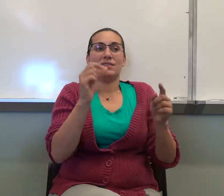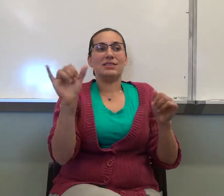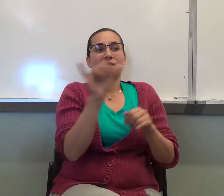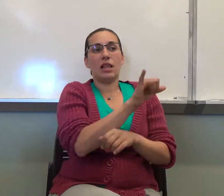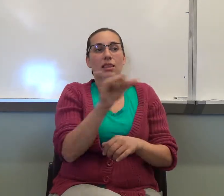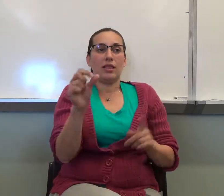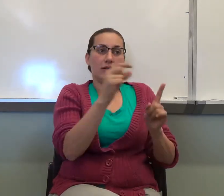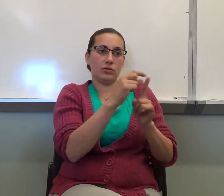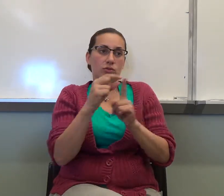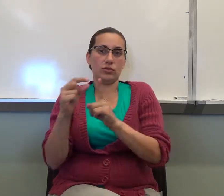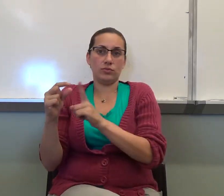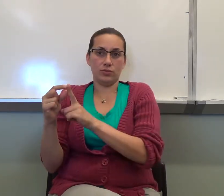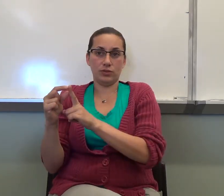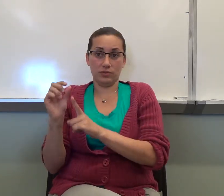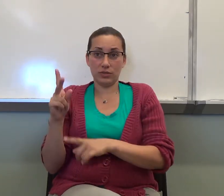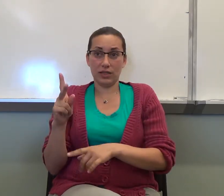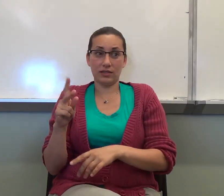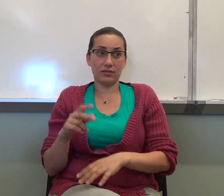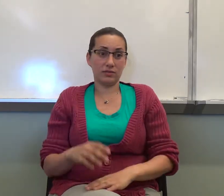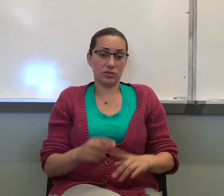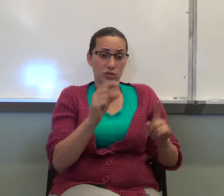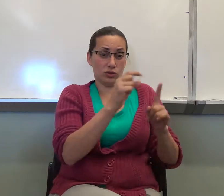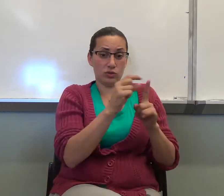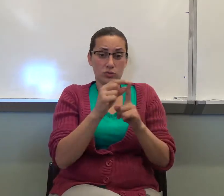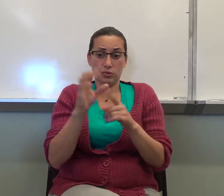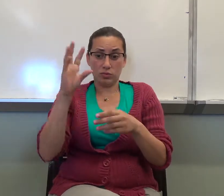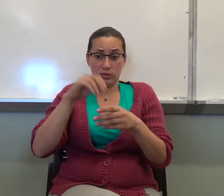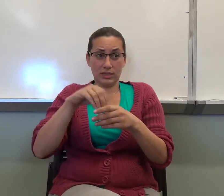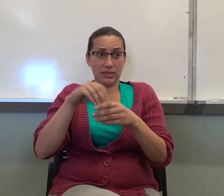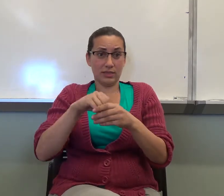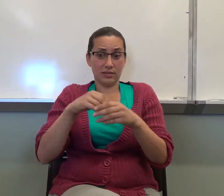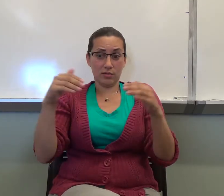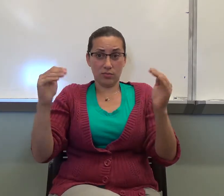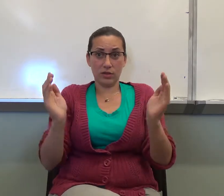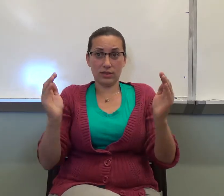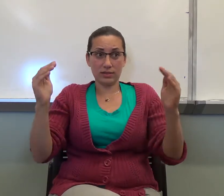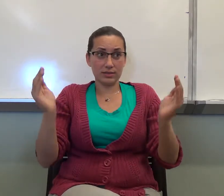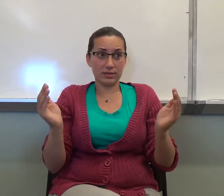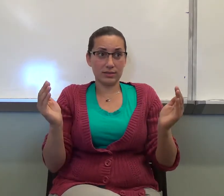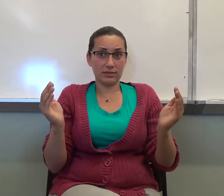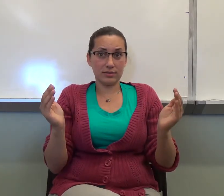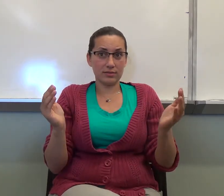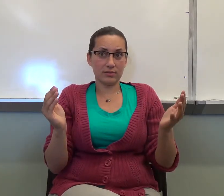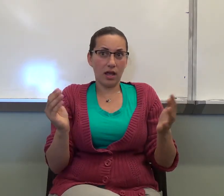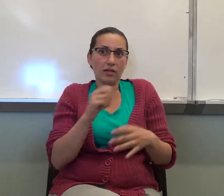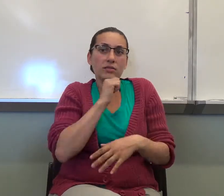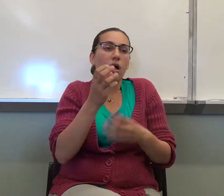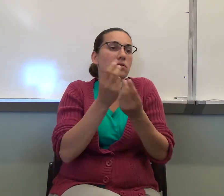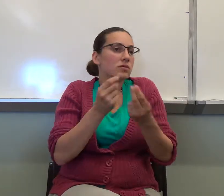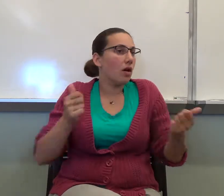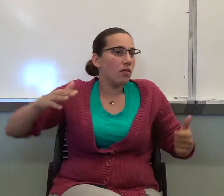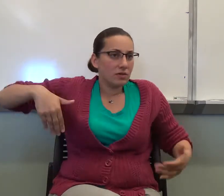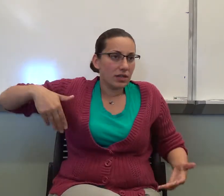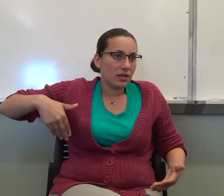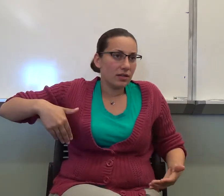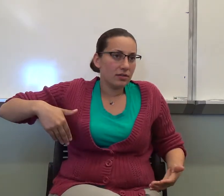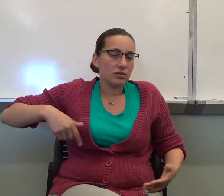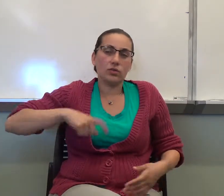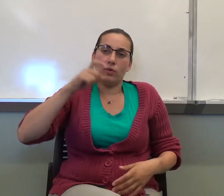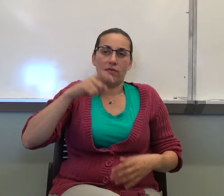to. Because the terms are contained inside arithmetic that hasn't been done yet. So you've got to do that